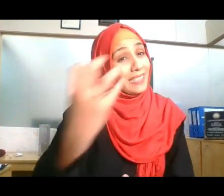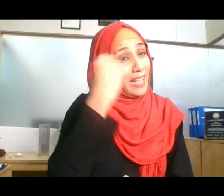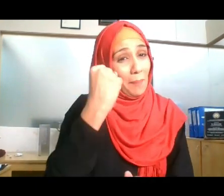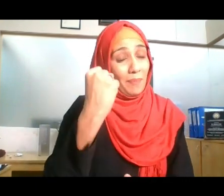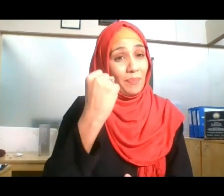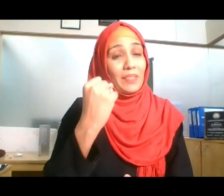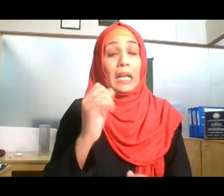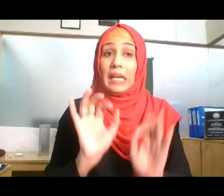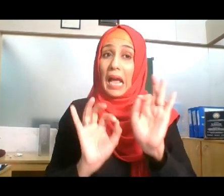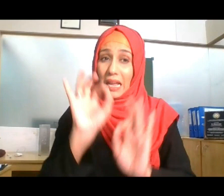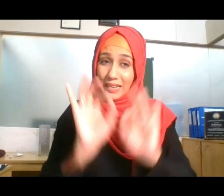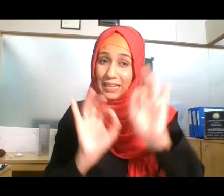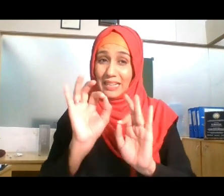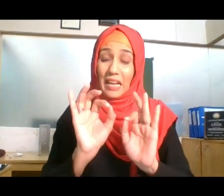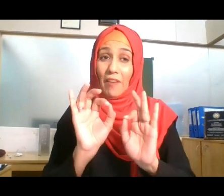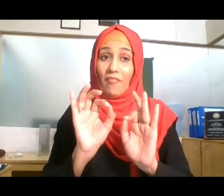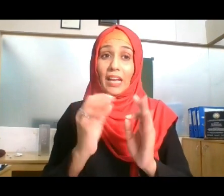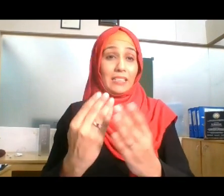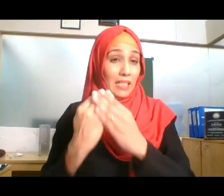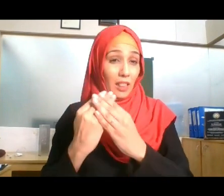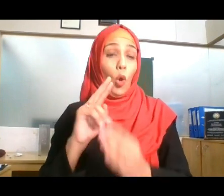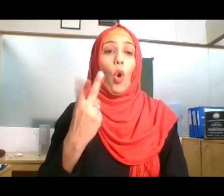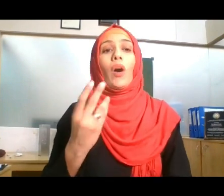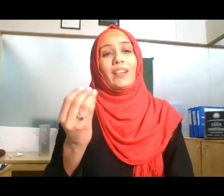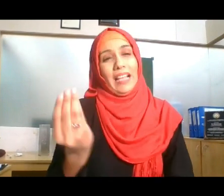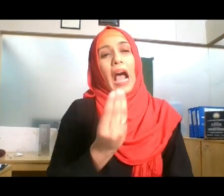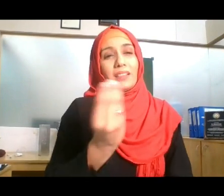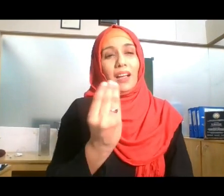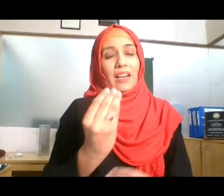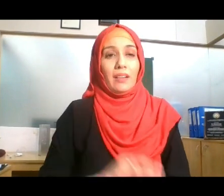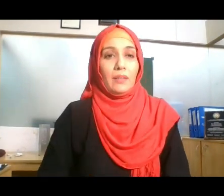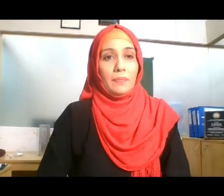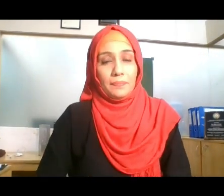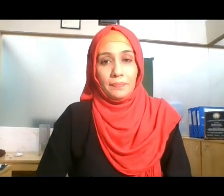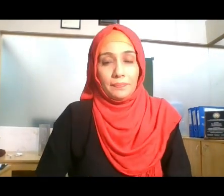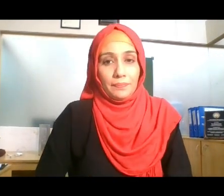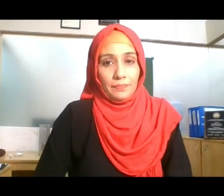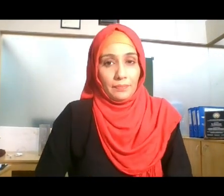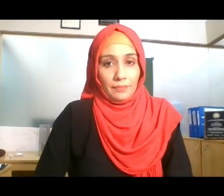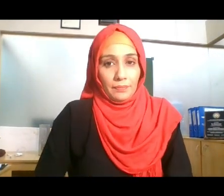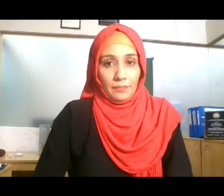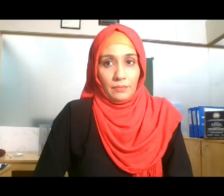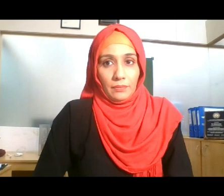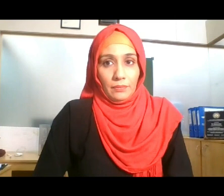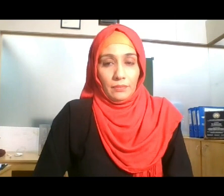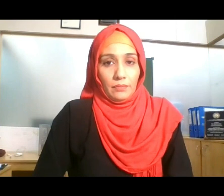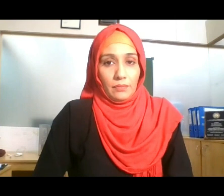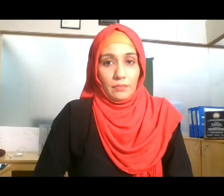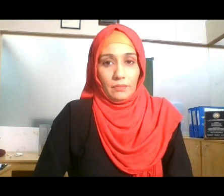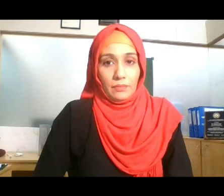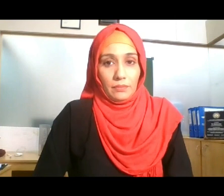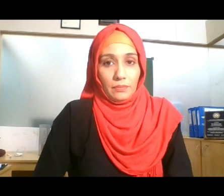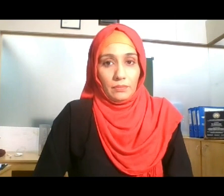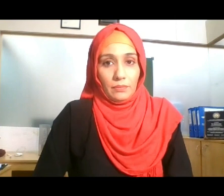secure for person with disabilities. In the same vein, we, with the